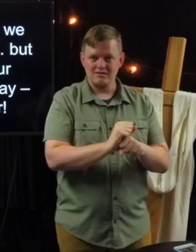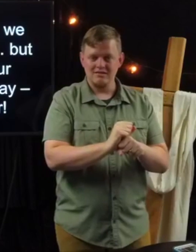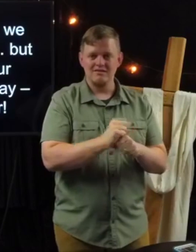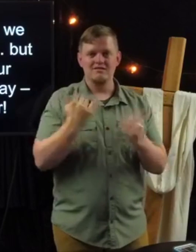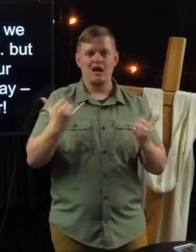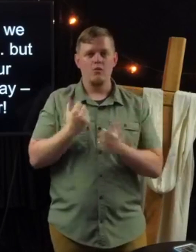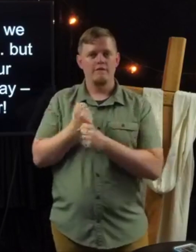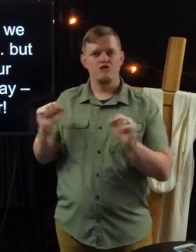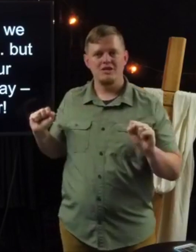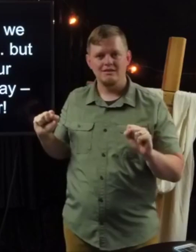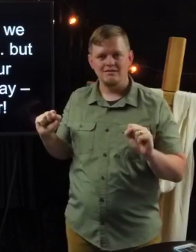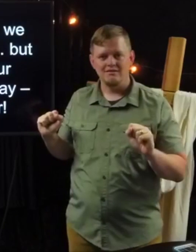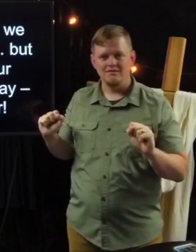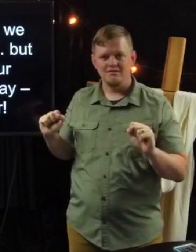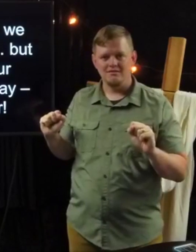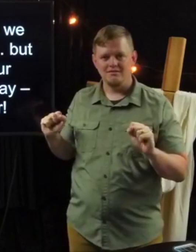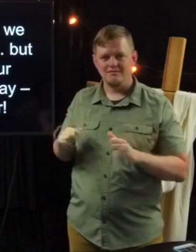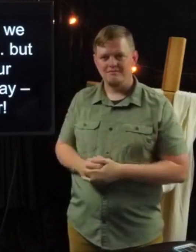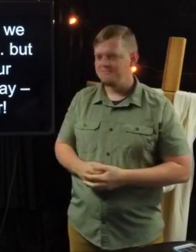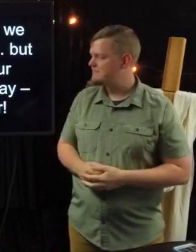Stuck in slavery, now free.